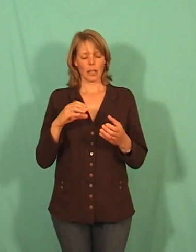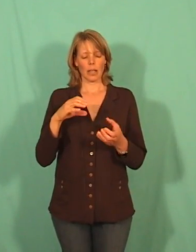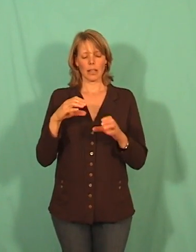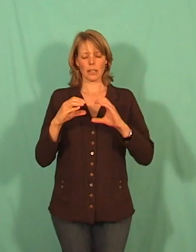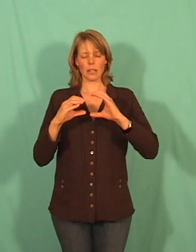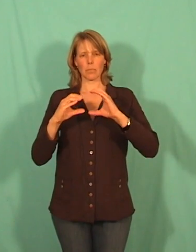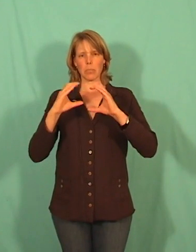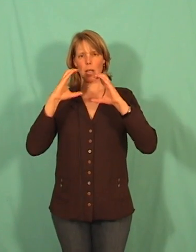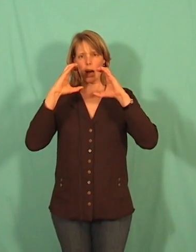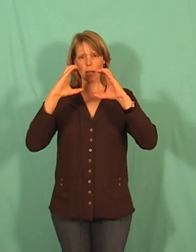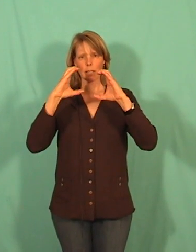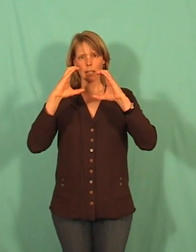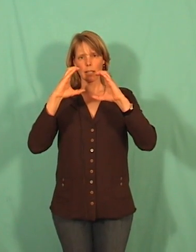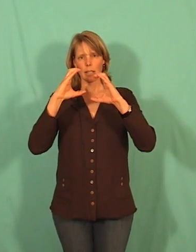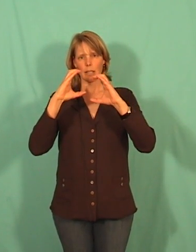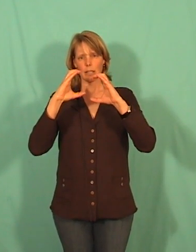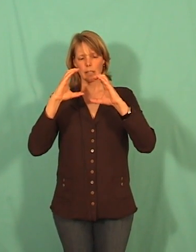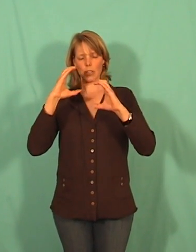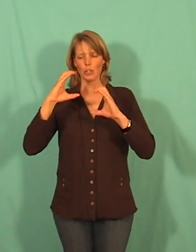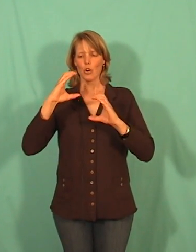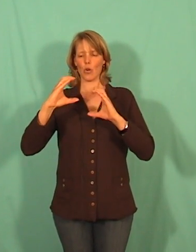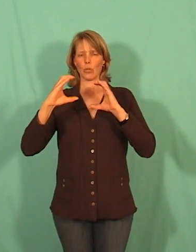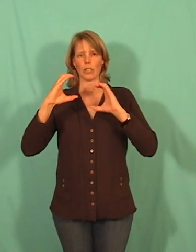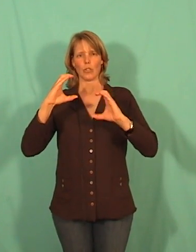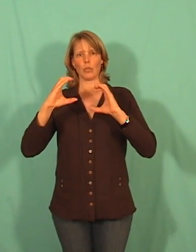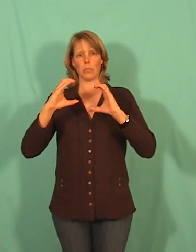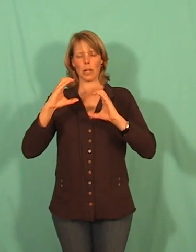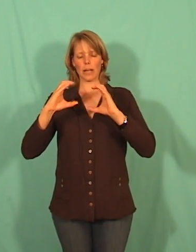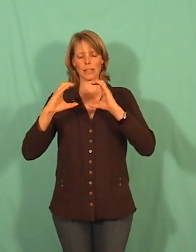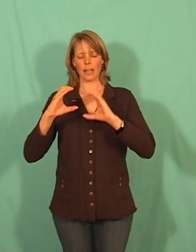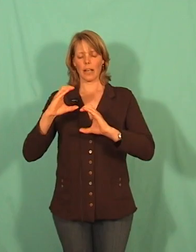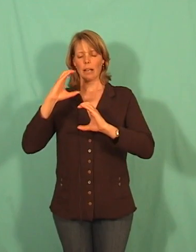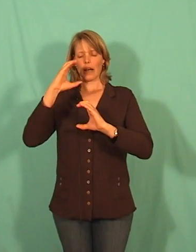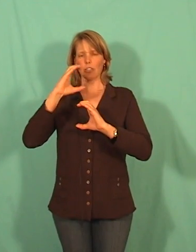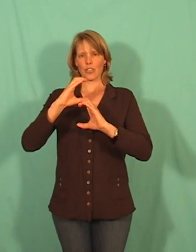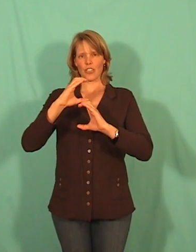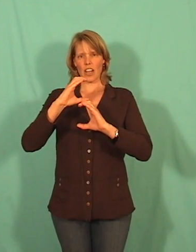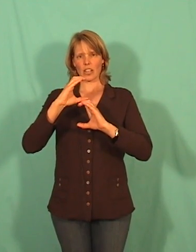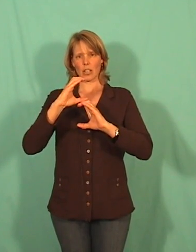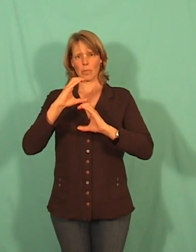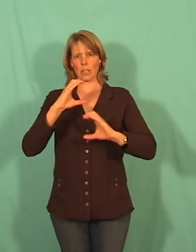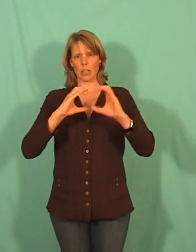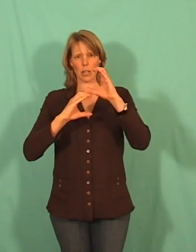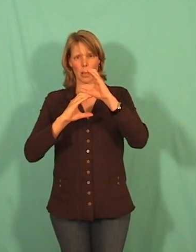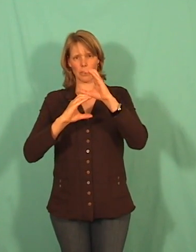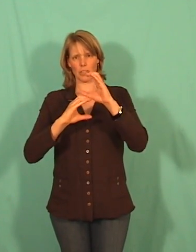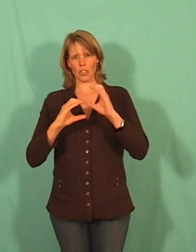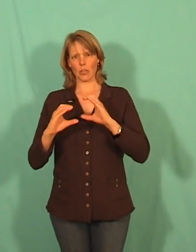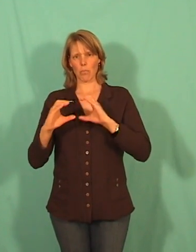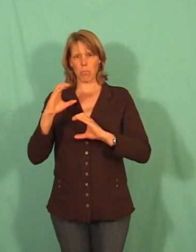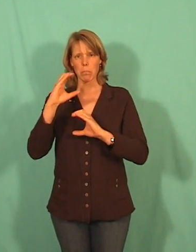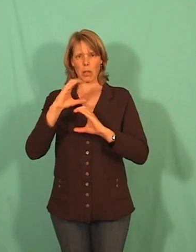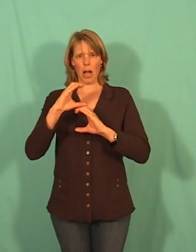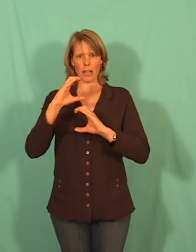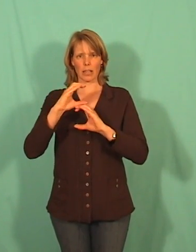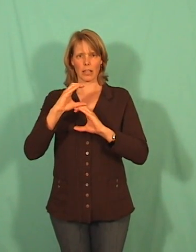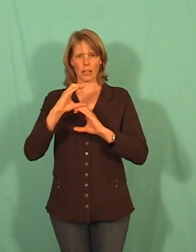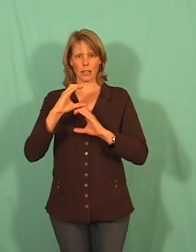And this is block. It's like you're holding two blocks and you're stacking them on top of each other. Block